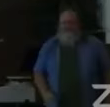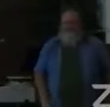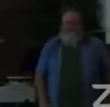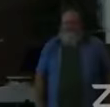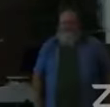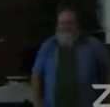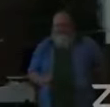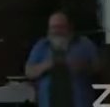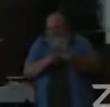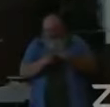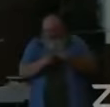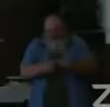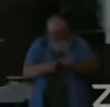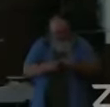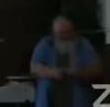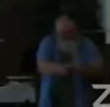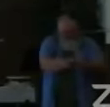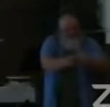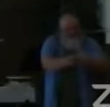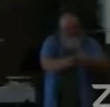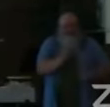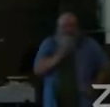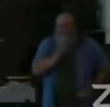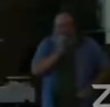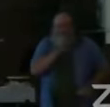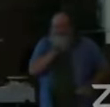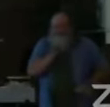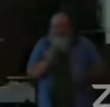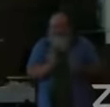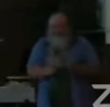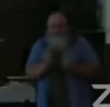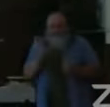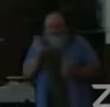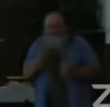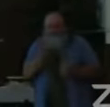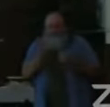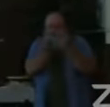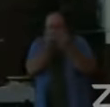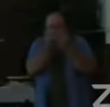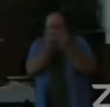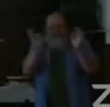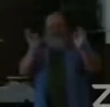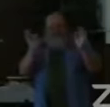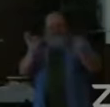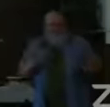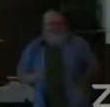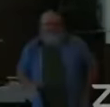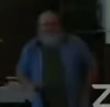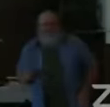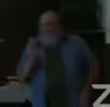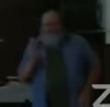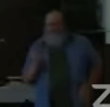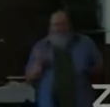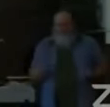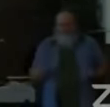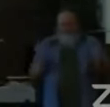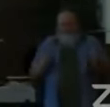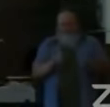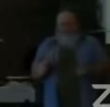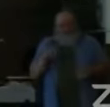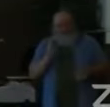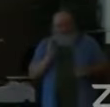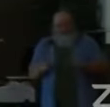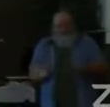to continue to be with our families. But if we die, we get to go to heaven. We get to be with